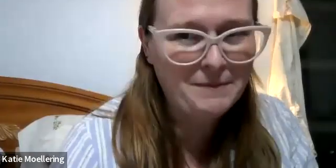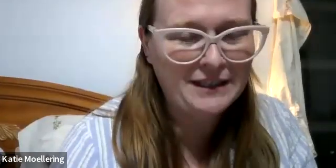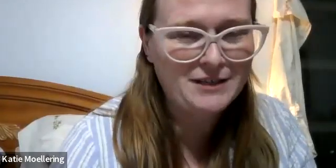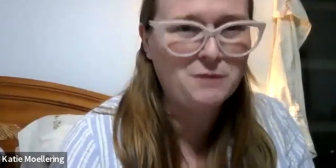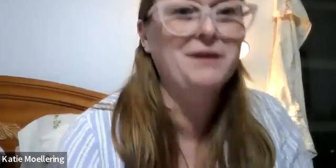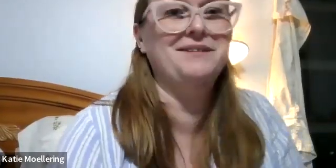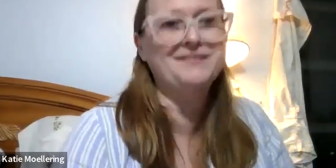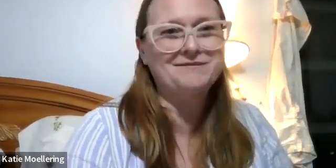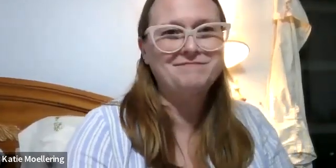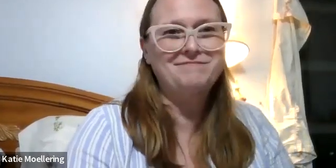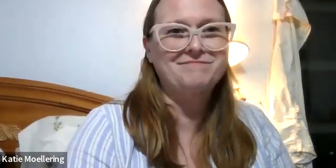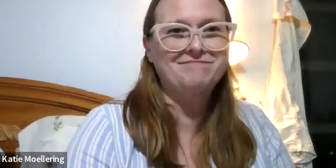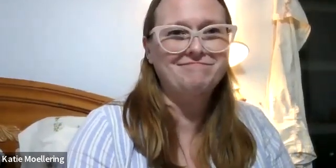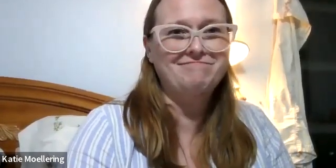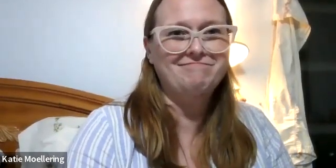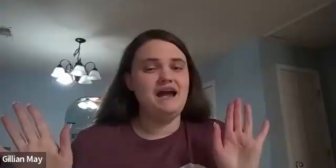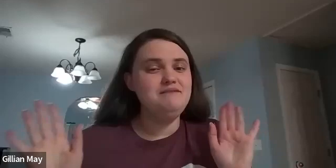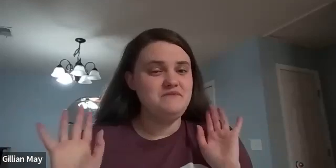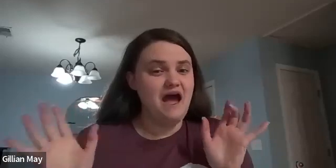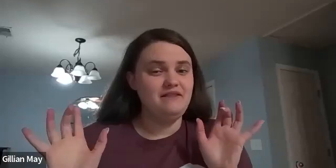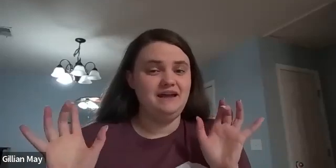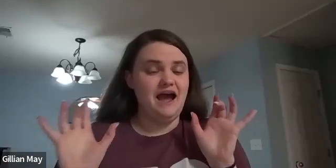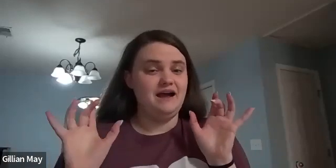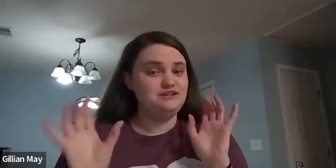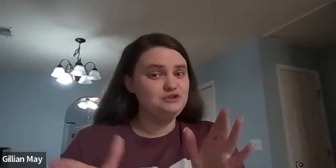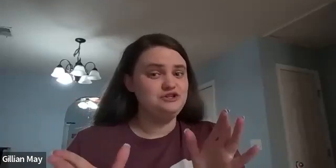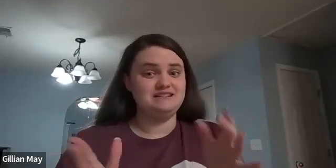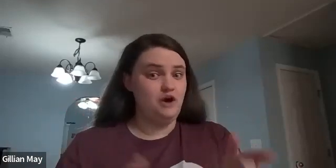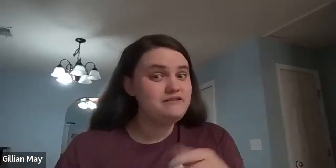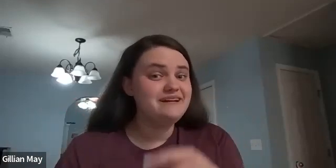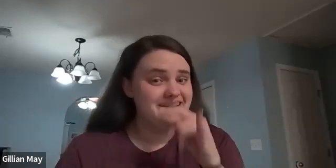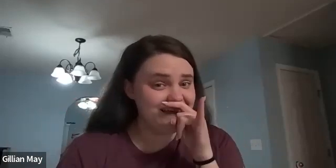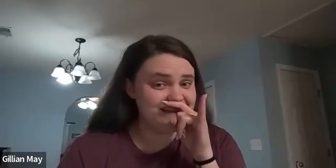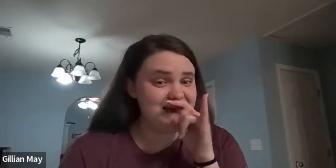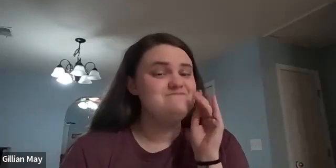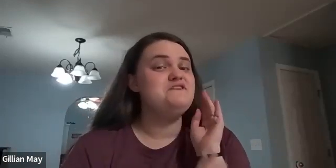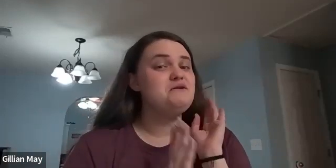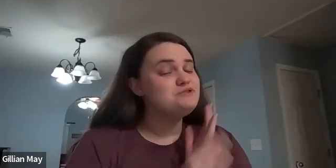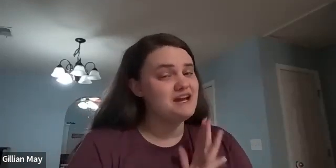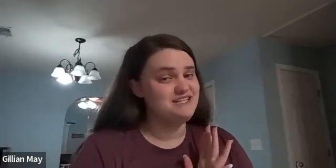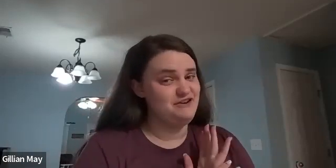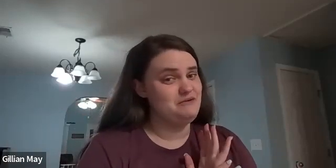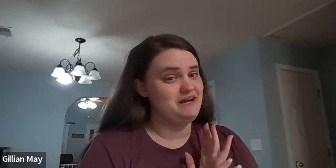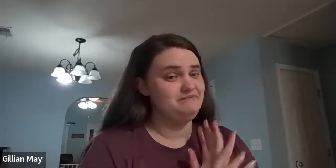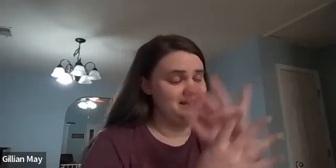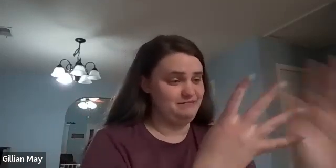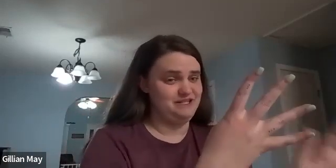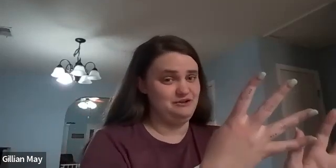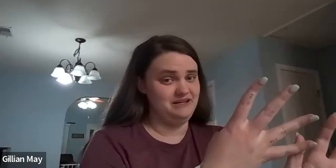in my classroom? Like I won't lie. I'm that, like, I told you guys, I call them my kids. I'm very protective over my students.